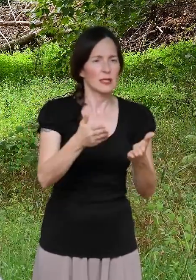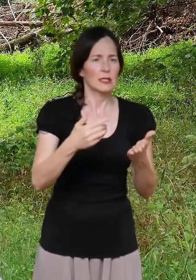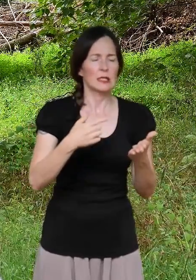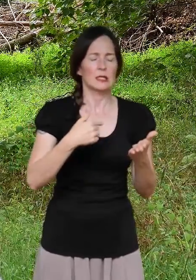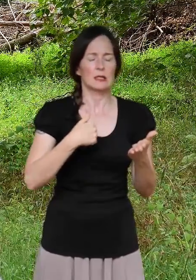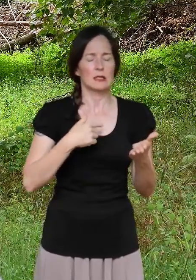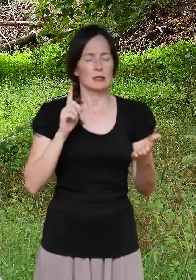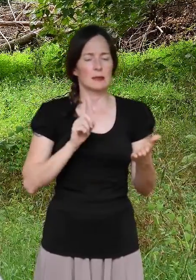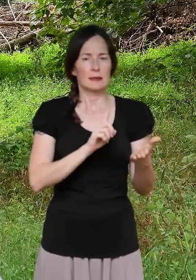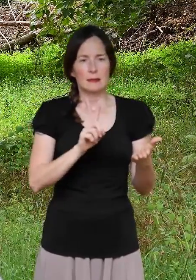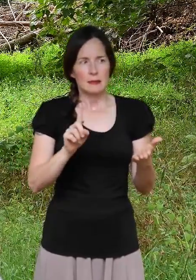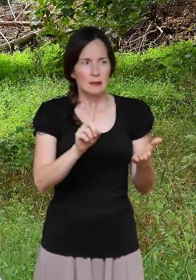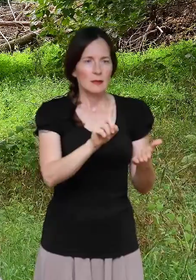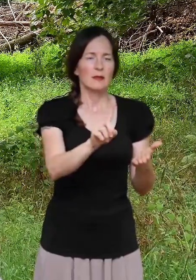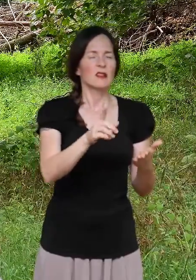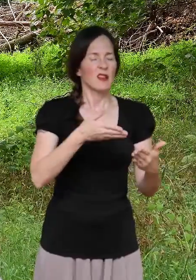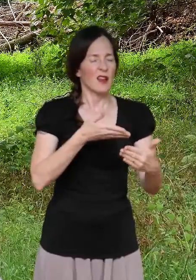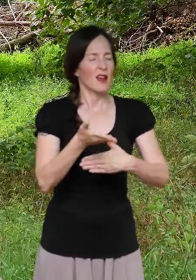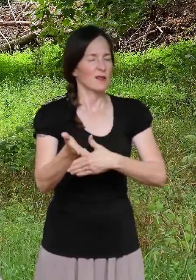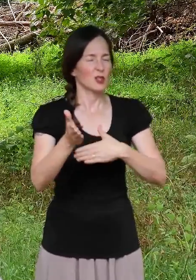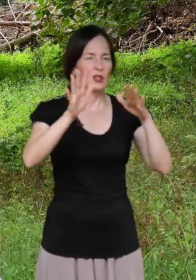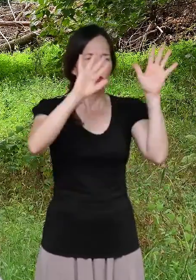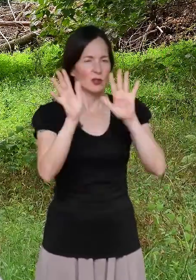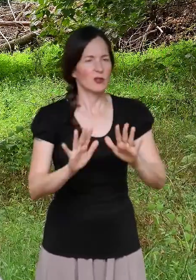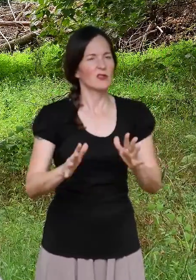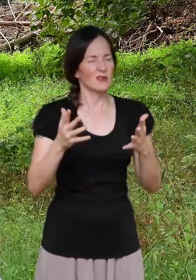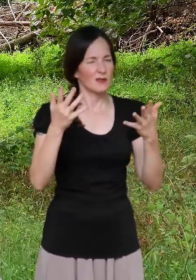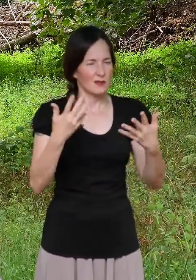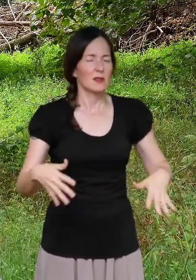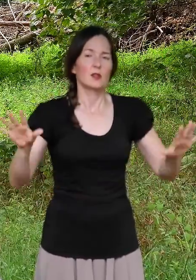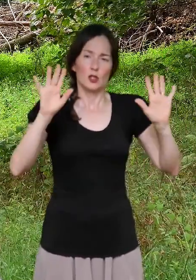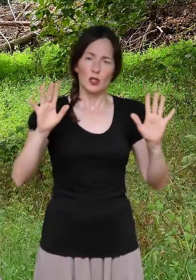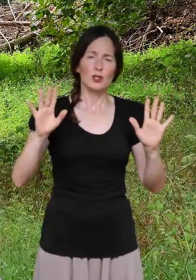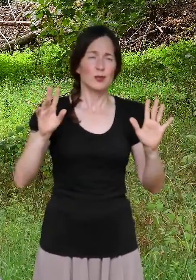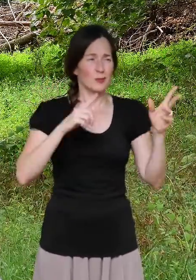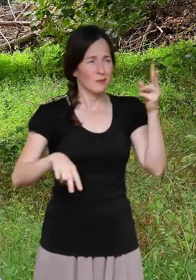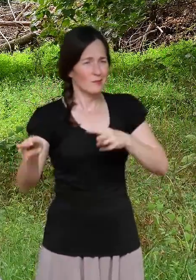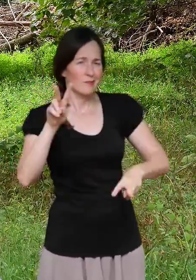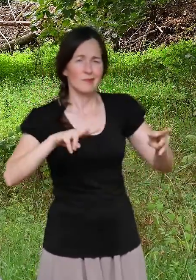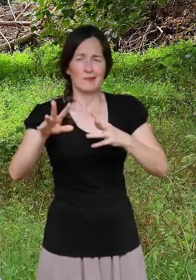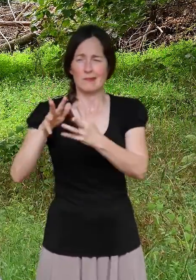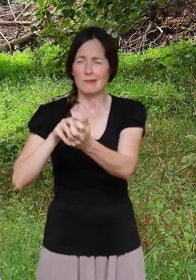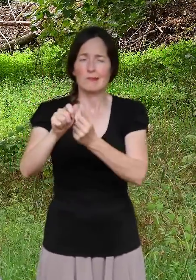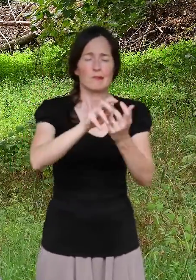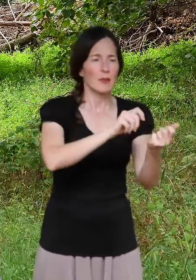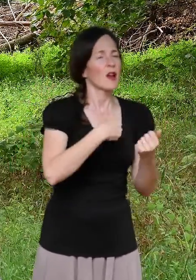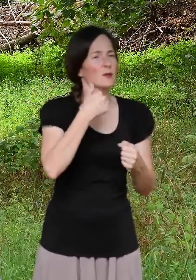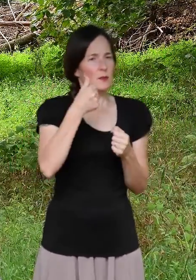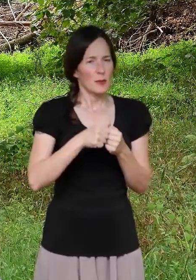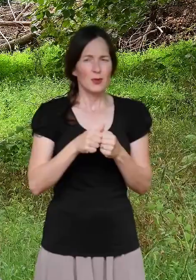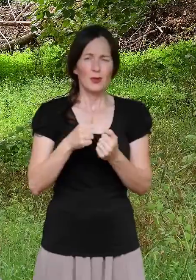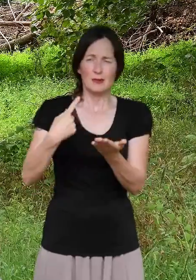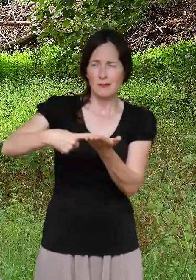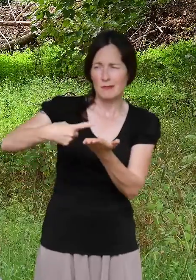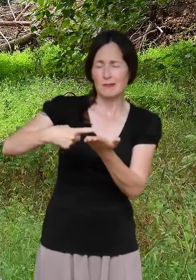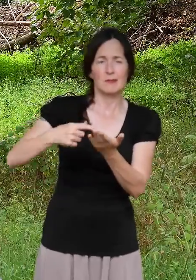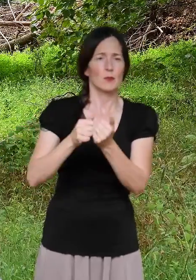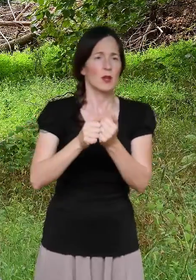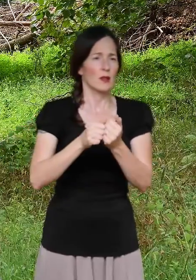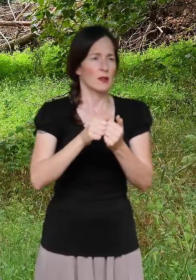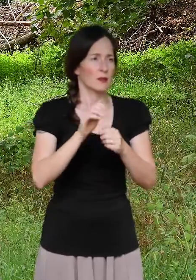ended to survey the damage. I remember talking with local residents and business owners about what it was going to take